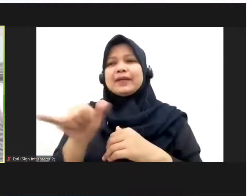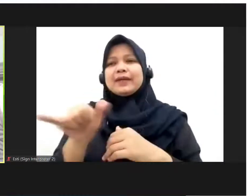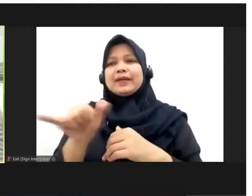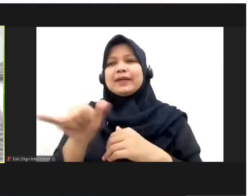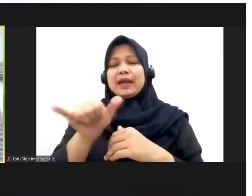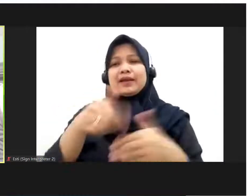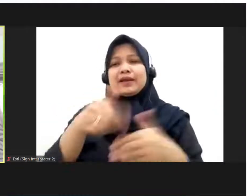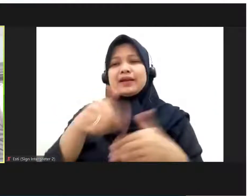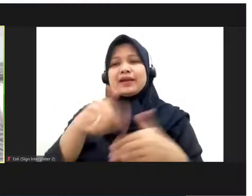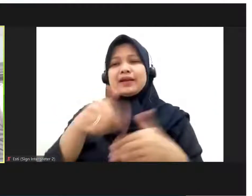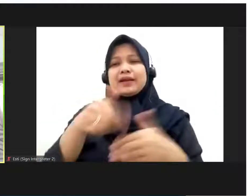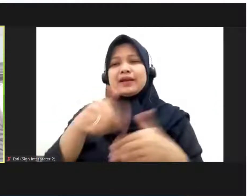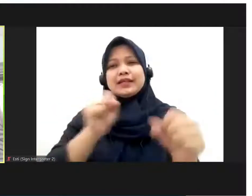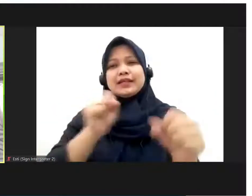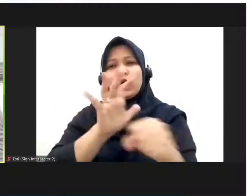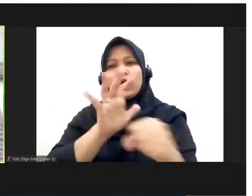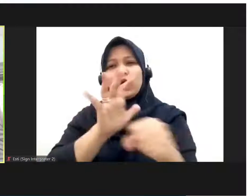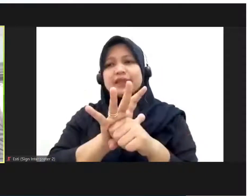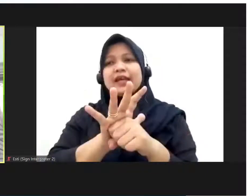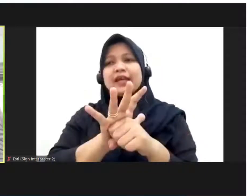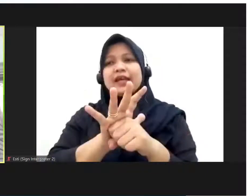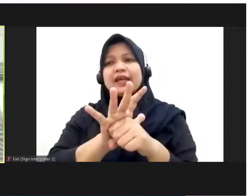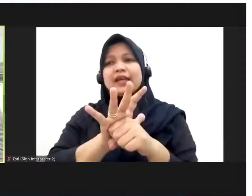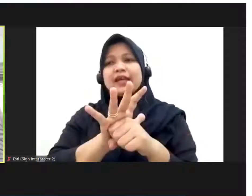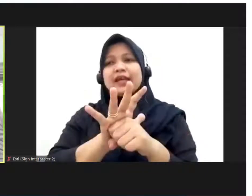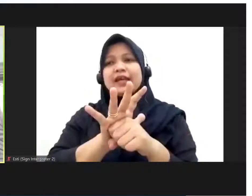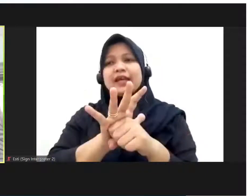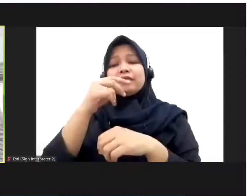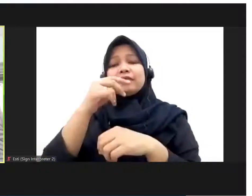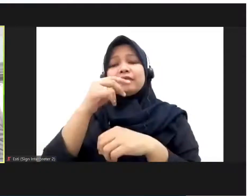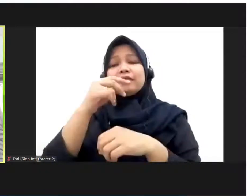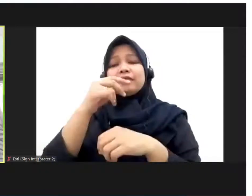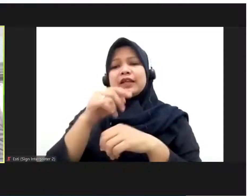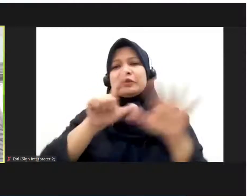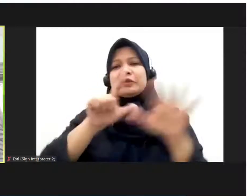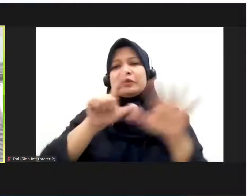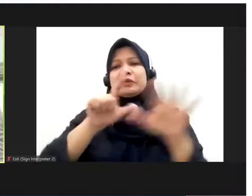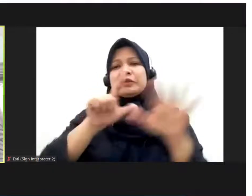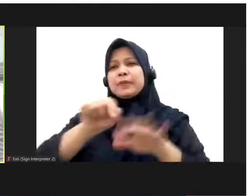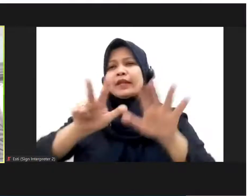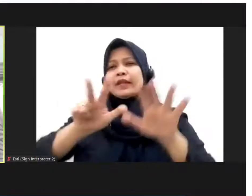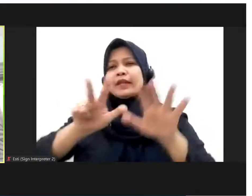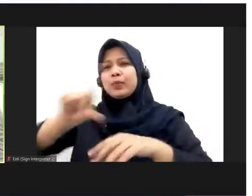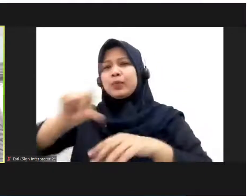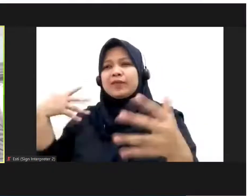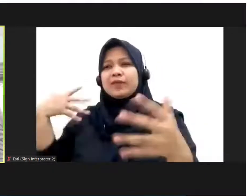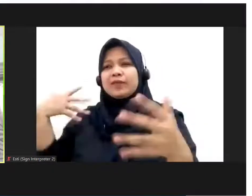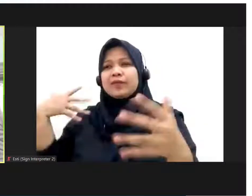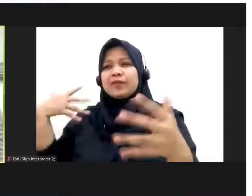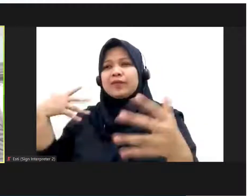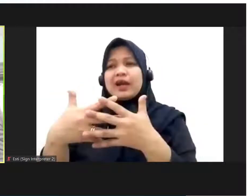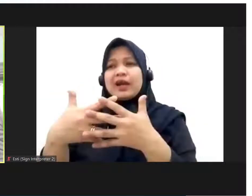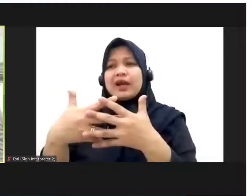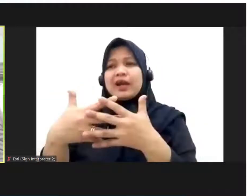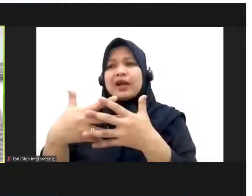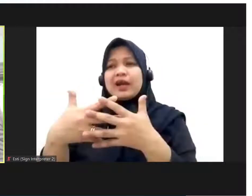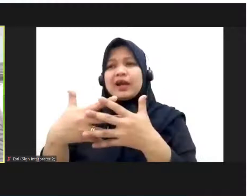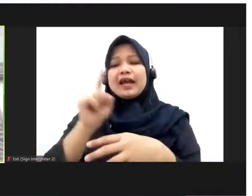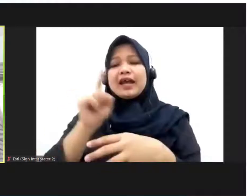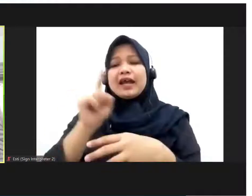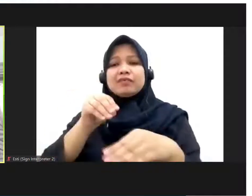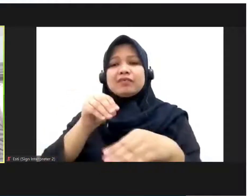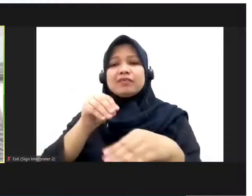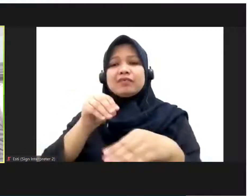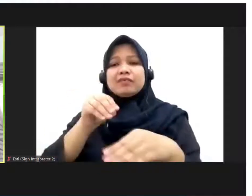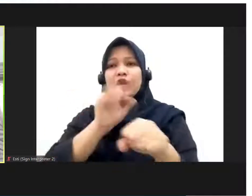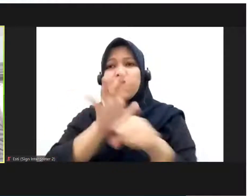what we have seen over the last 6 to 8 months, particularly given the secondary impacts of COVID-19, that just